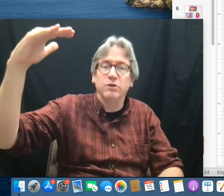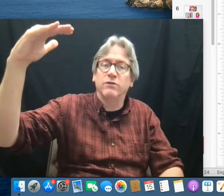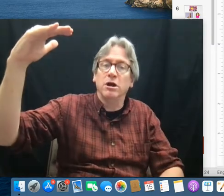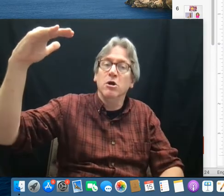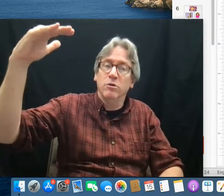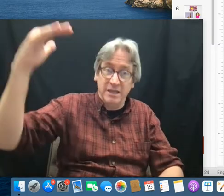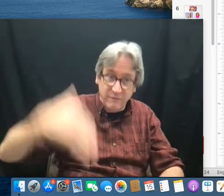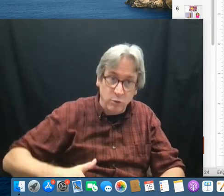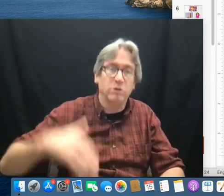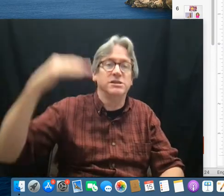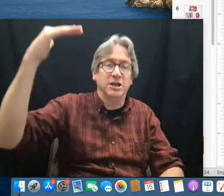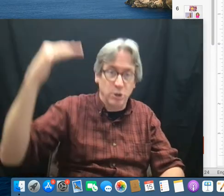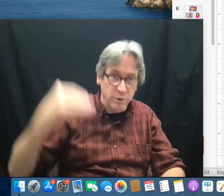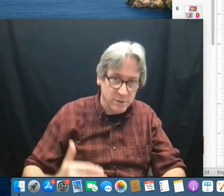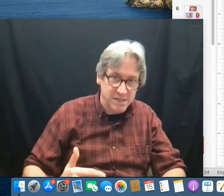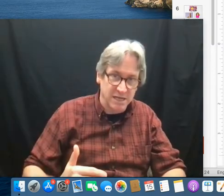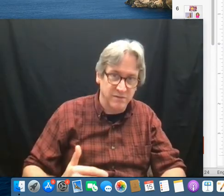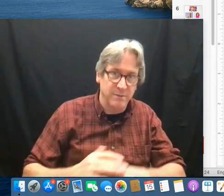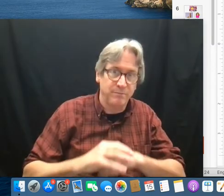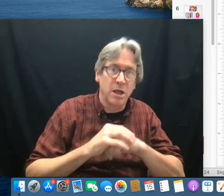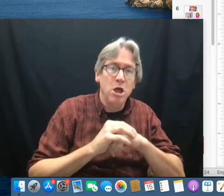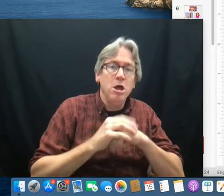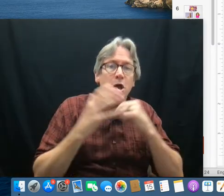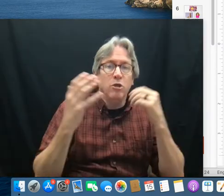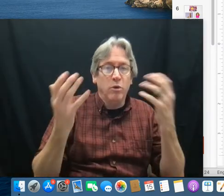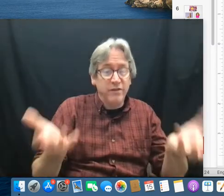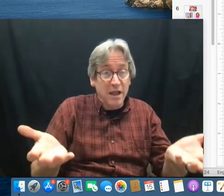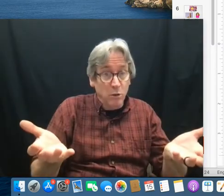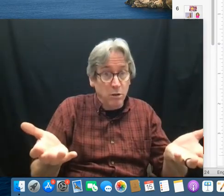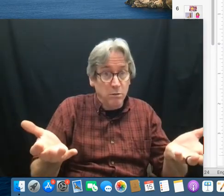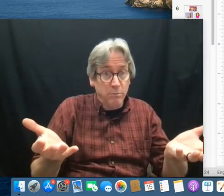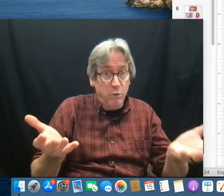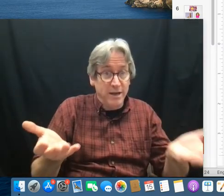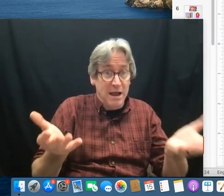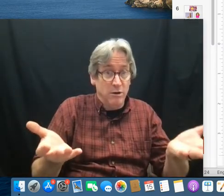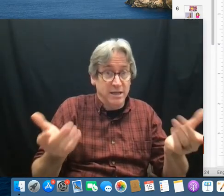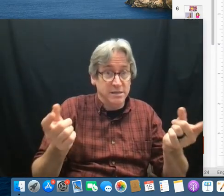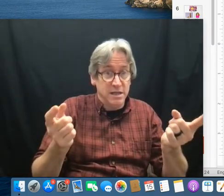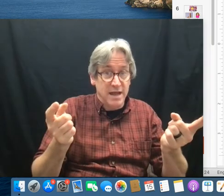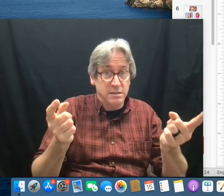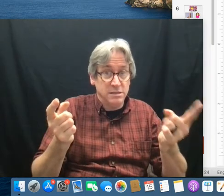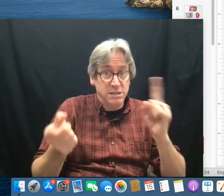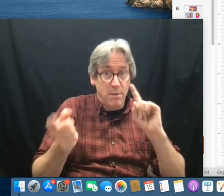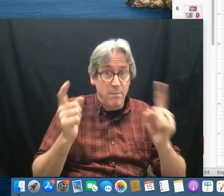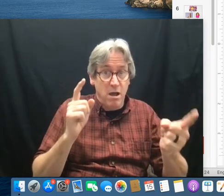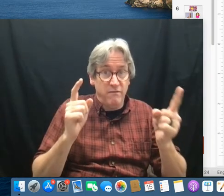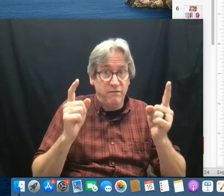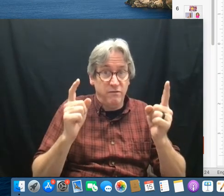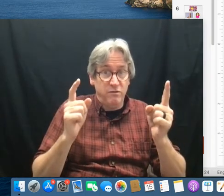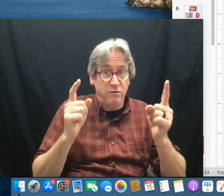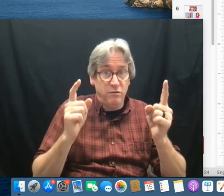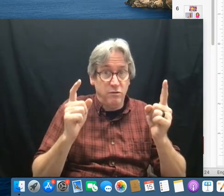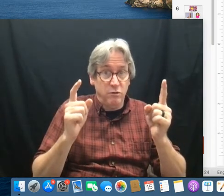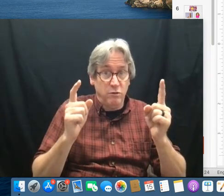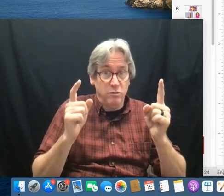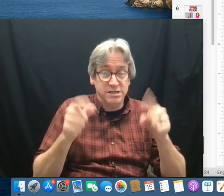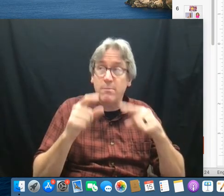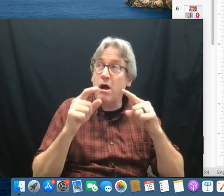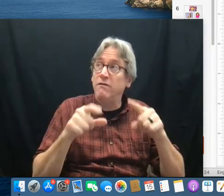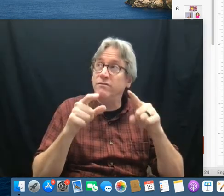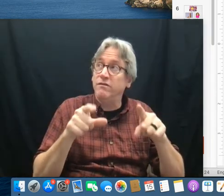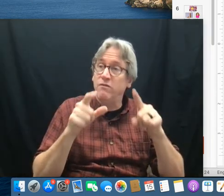So the next section is navigating TWA ASL, and really I could explain them all again here, but they're very clear in the video, and